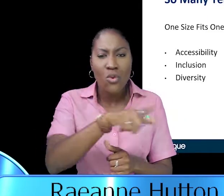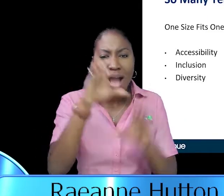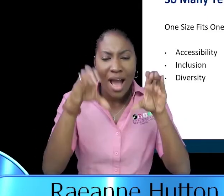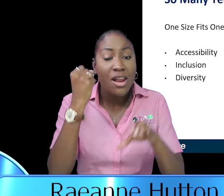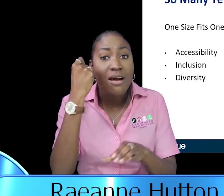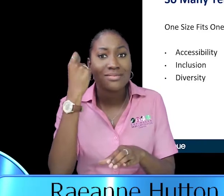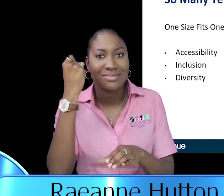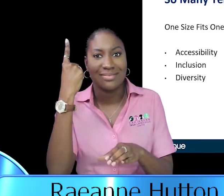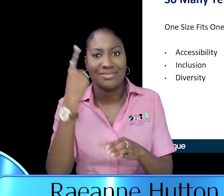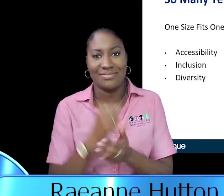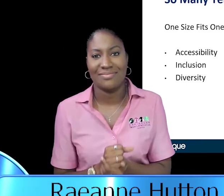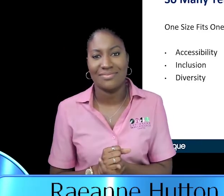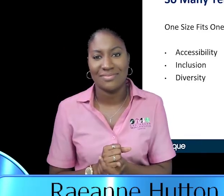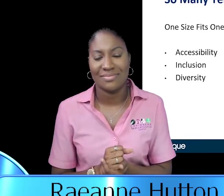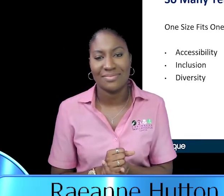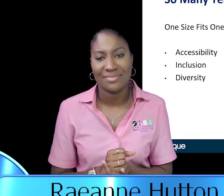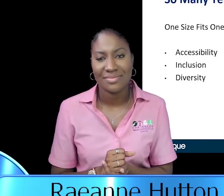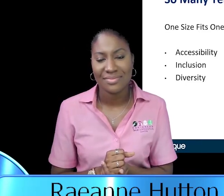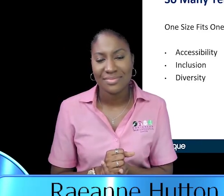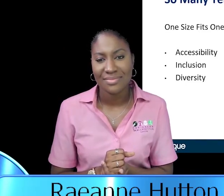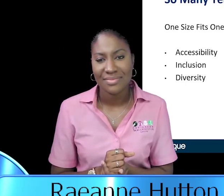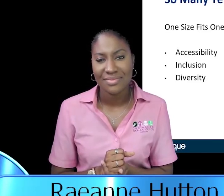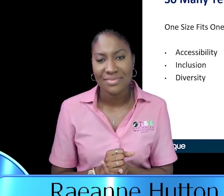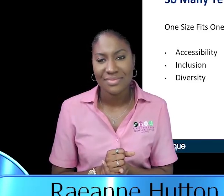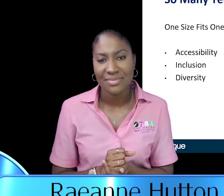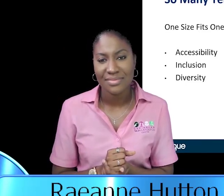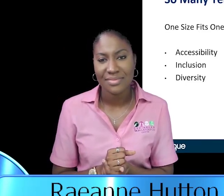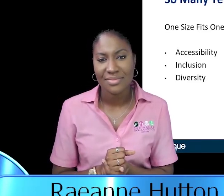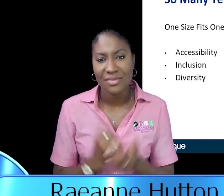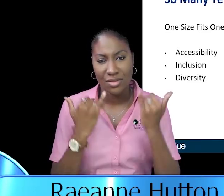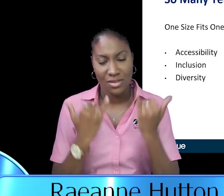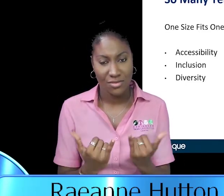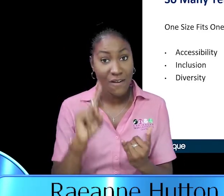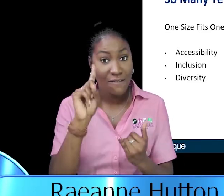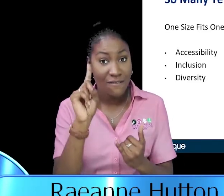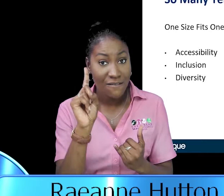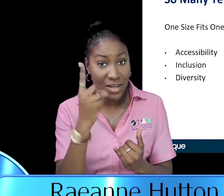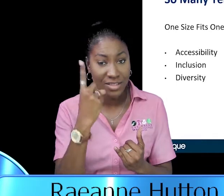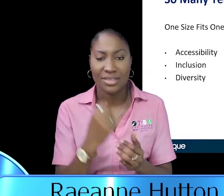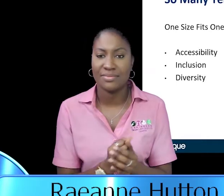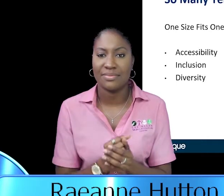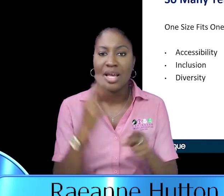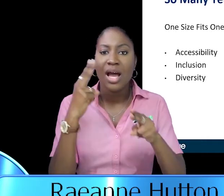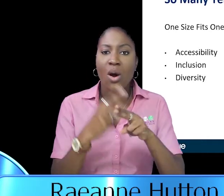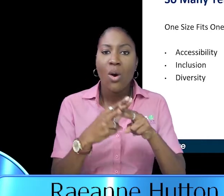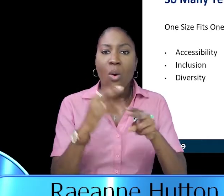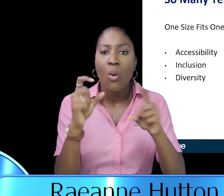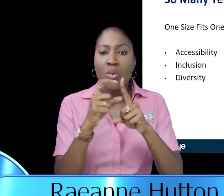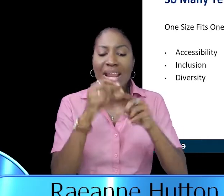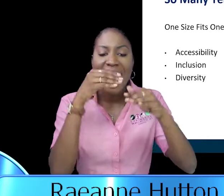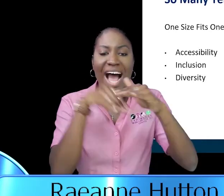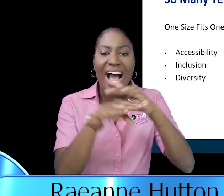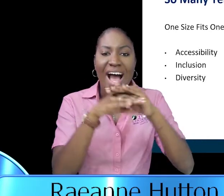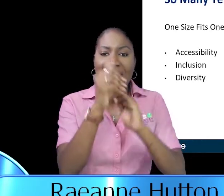a little more sense as opposed to just sound like extra words. So the first one is just a simple one,